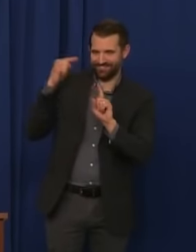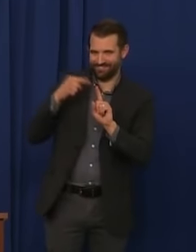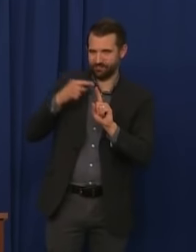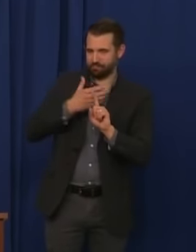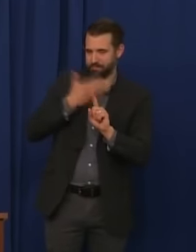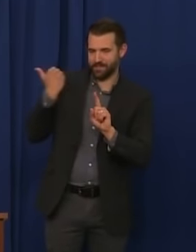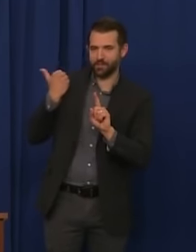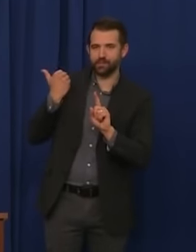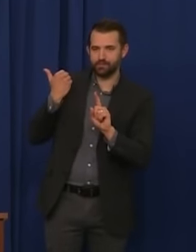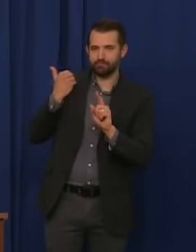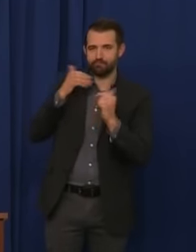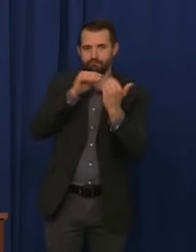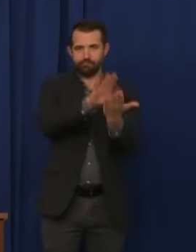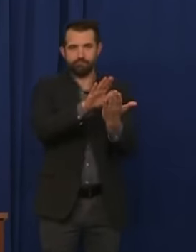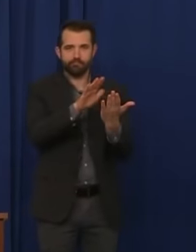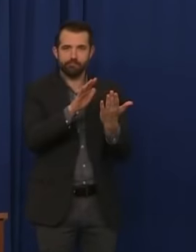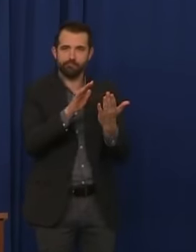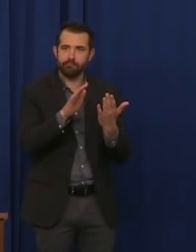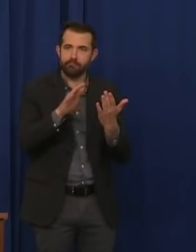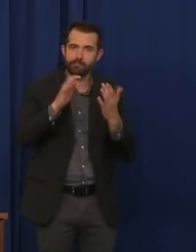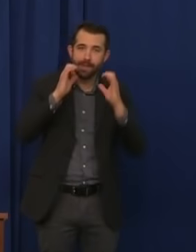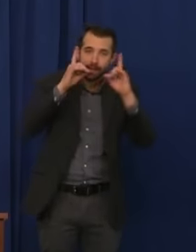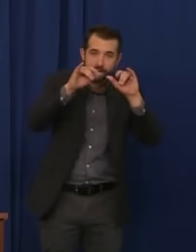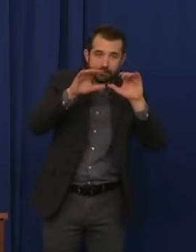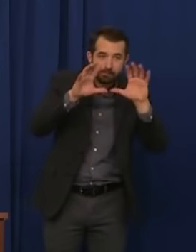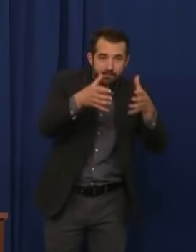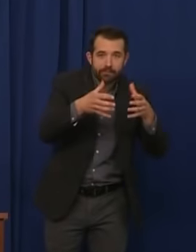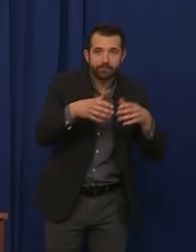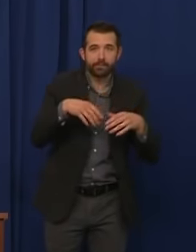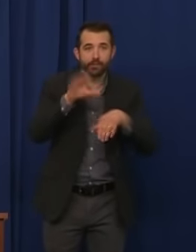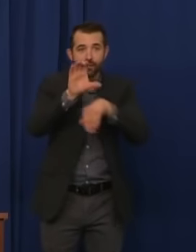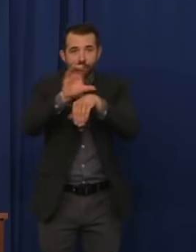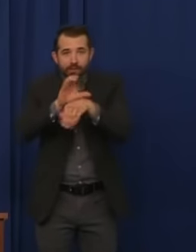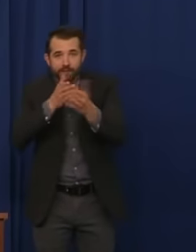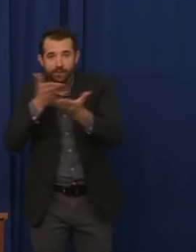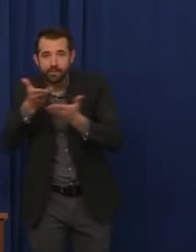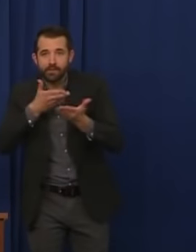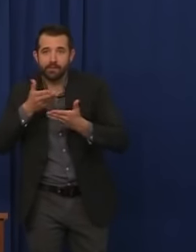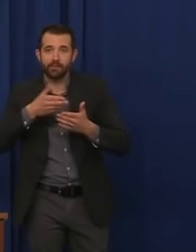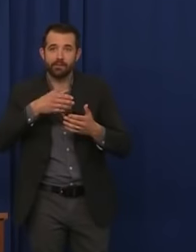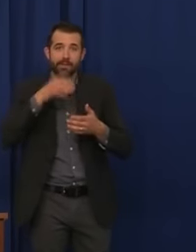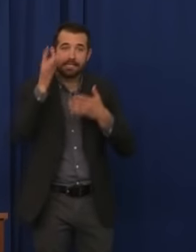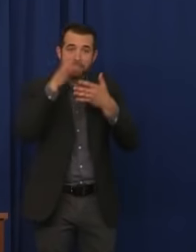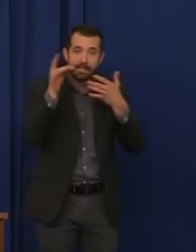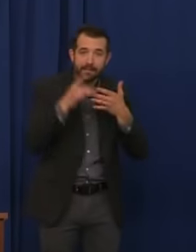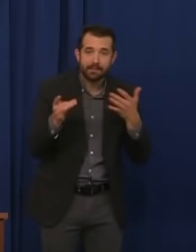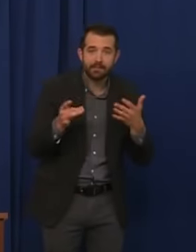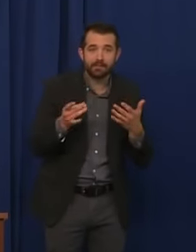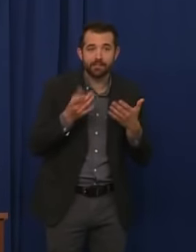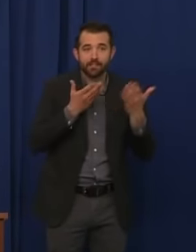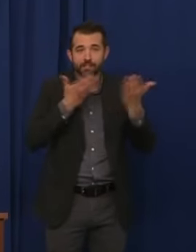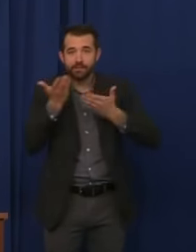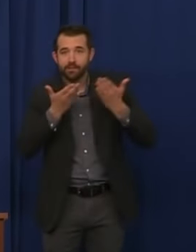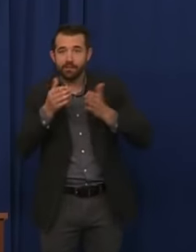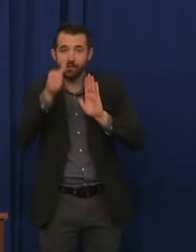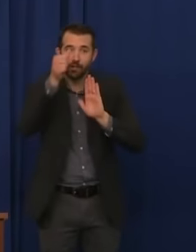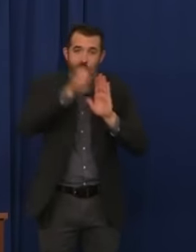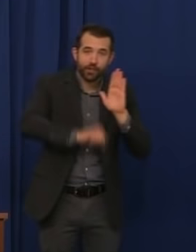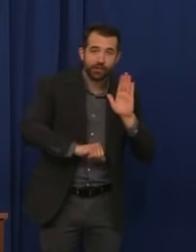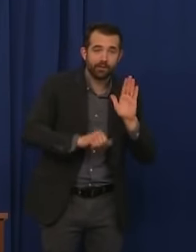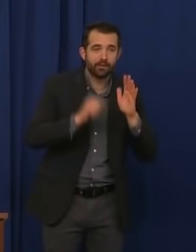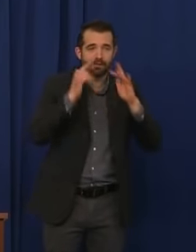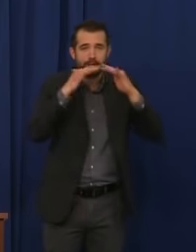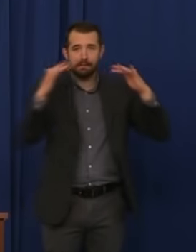classes, how to conduct church services. How can you do elective services and procedures in a